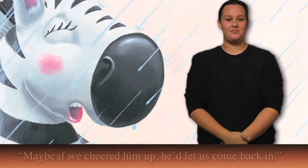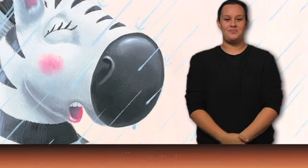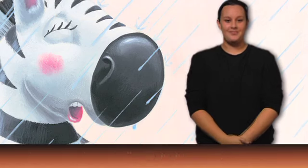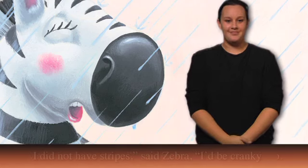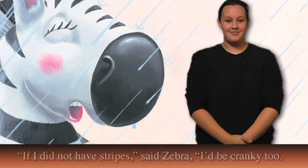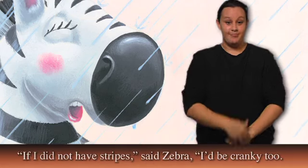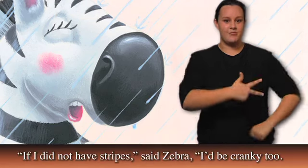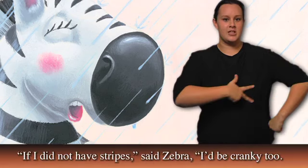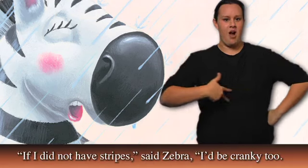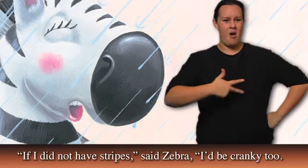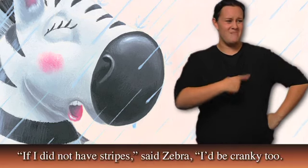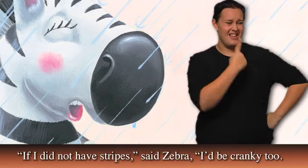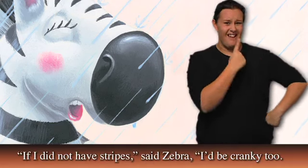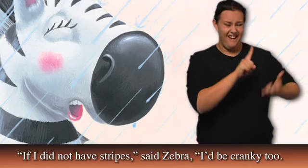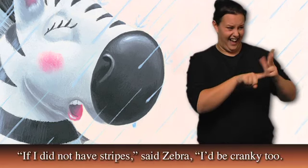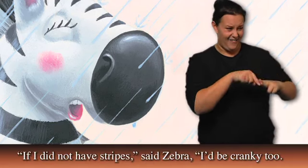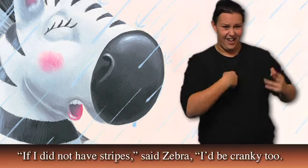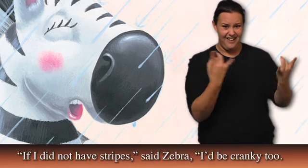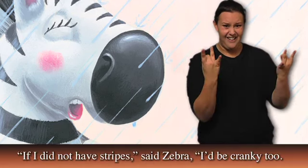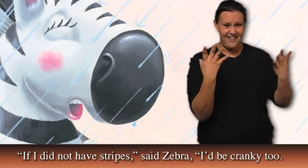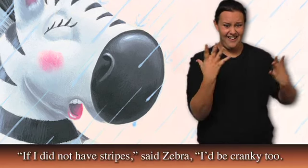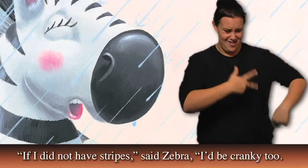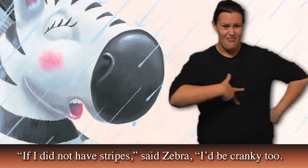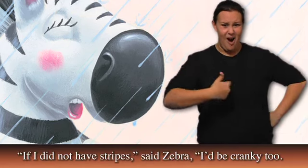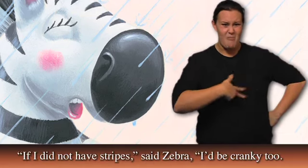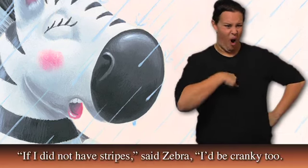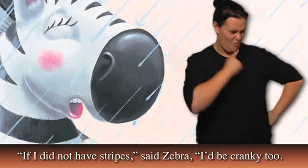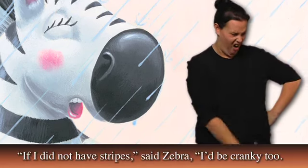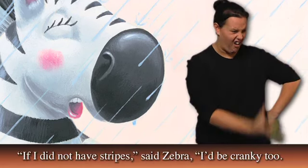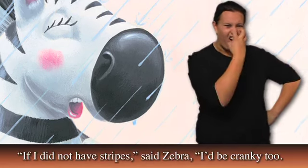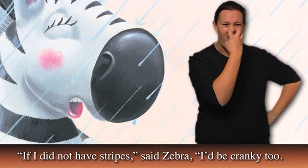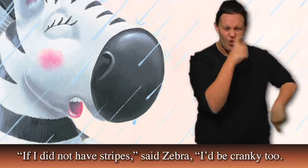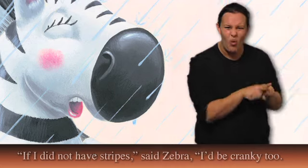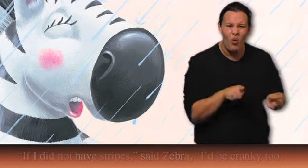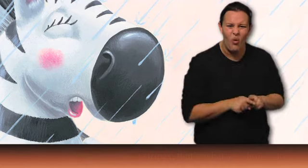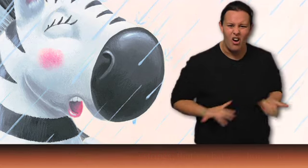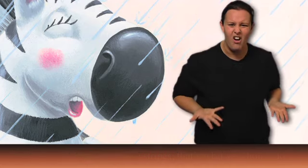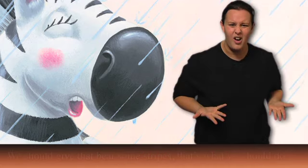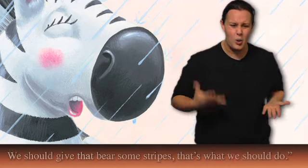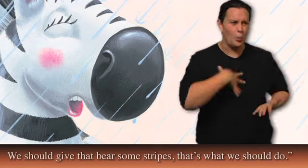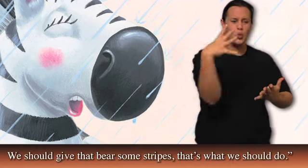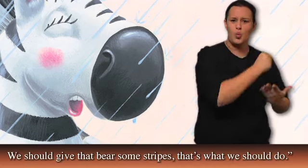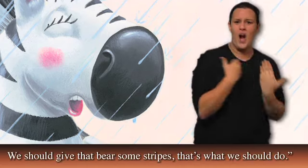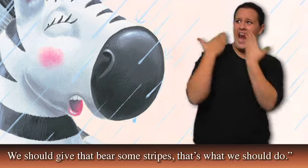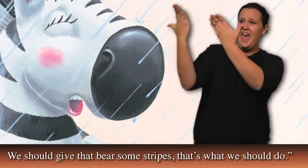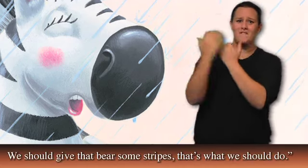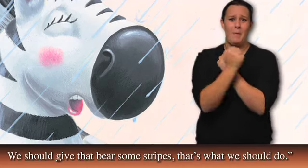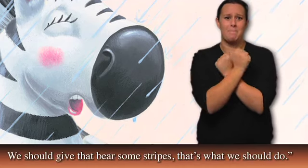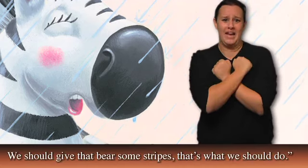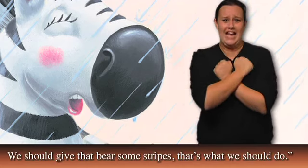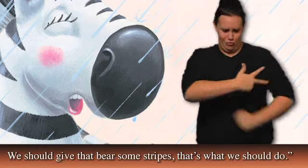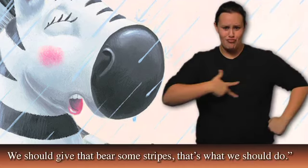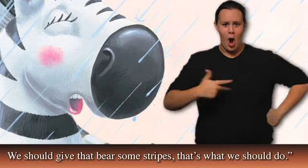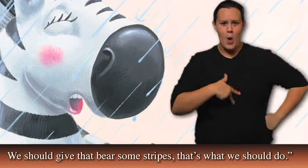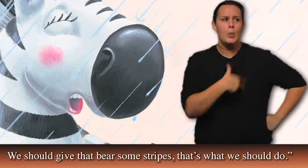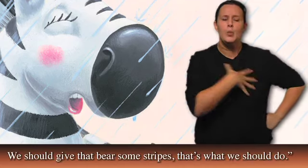if i did not have stripes said zebra i'd be cranky too we should give